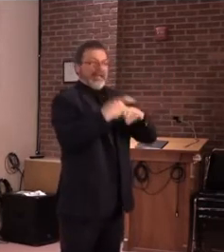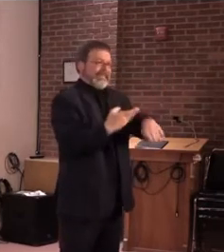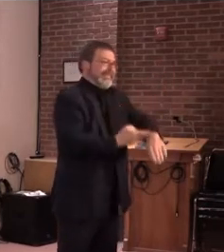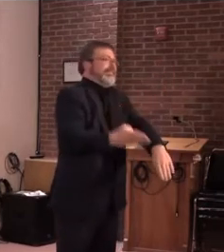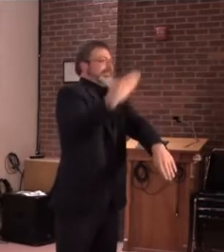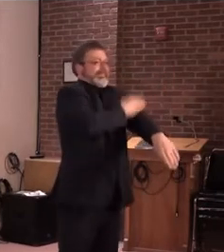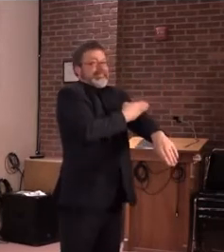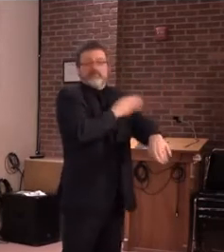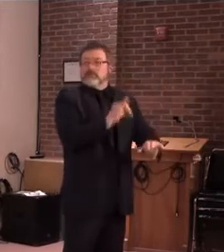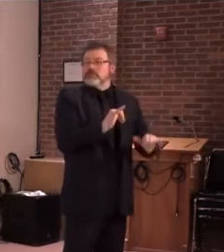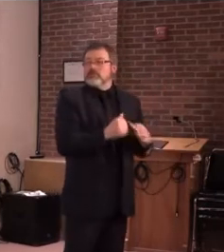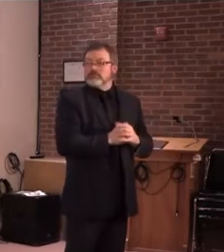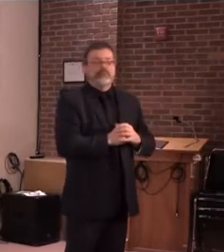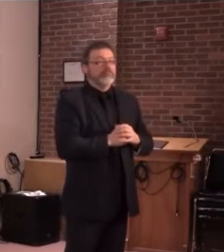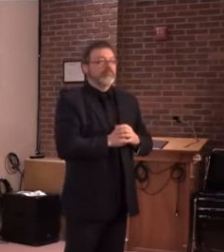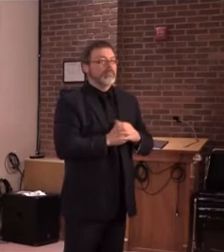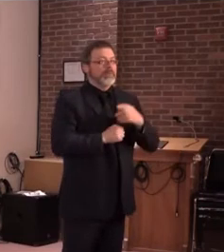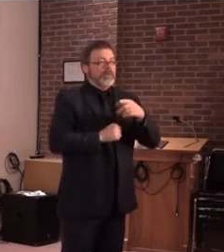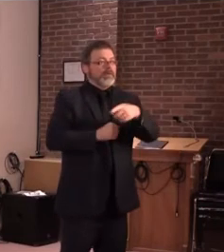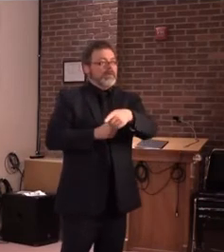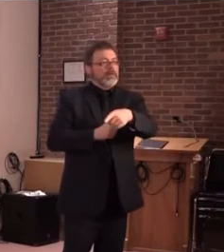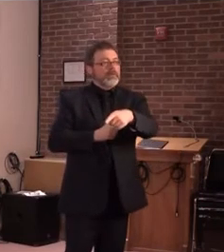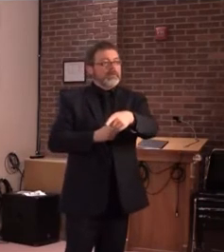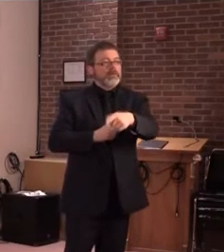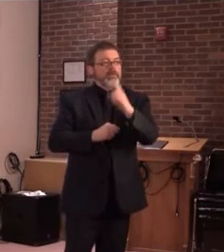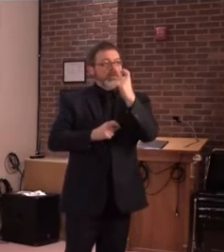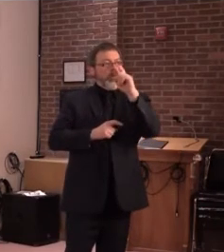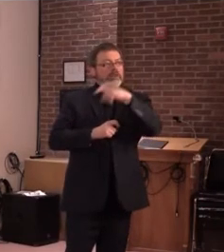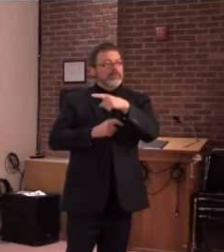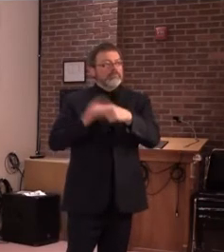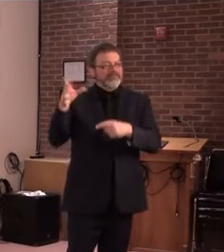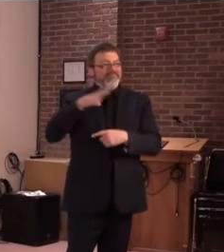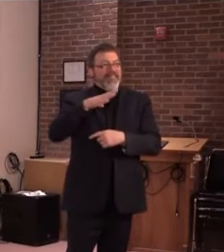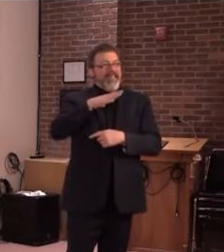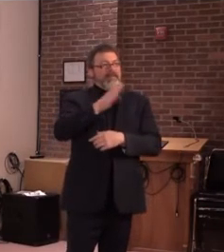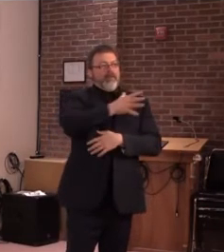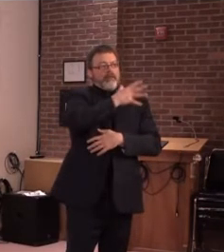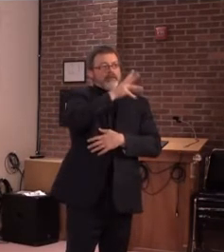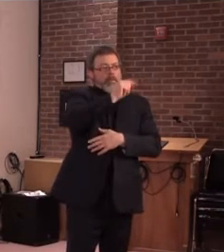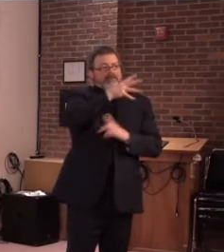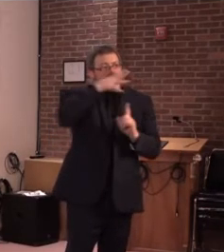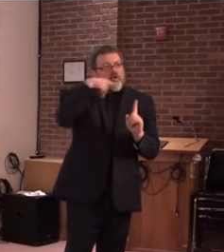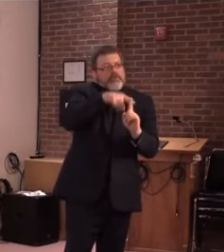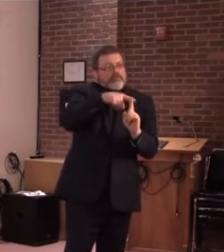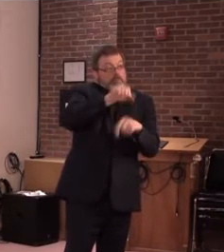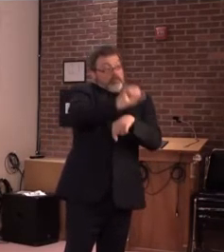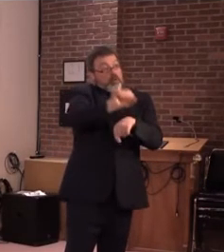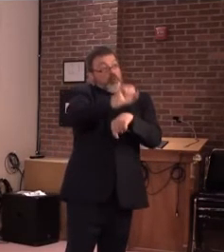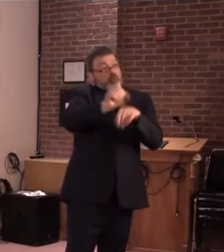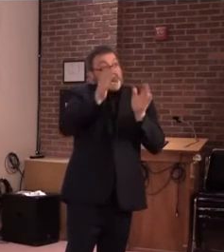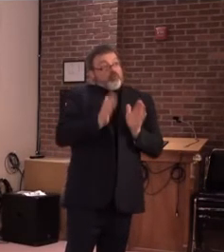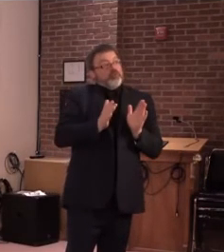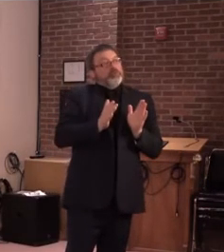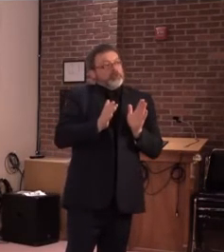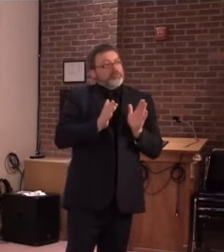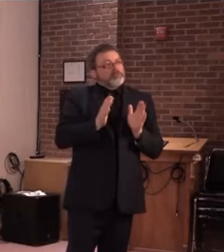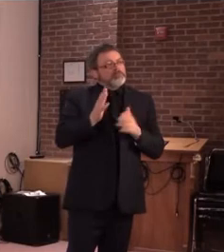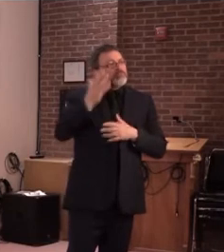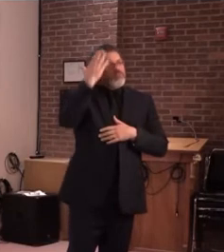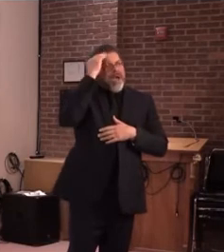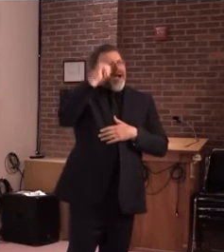How many employees are there at AAFNM? Could you tell me that? And regards to bringing casseroles to farmers, would lasagna be